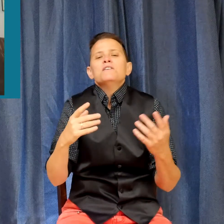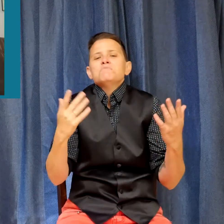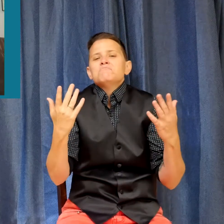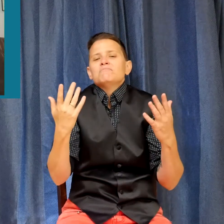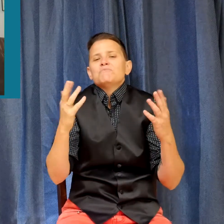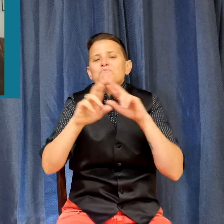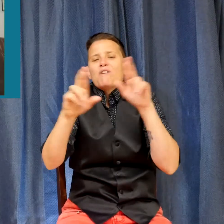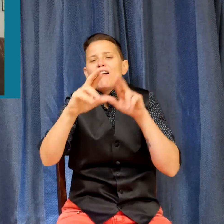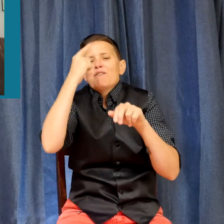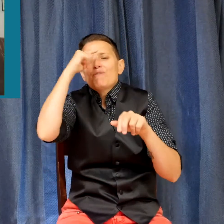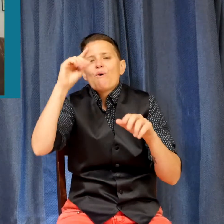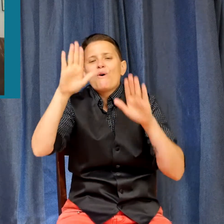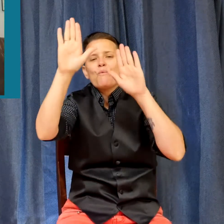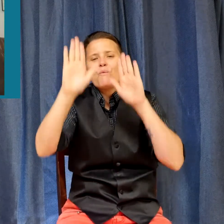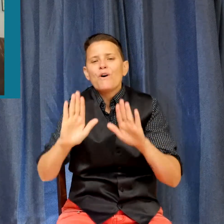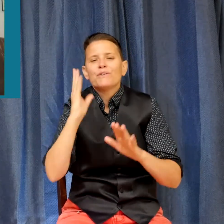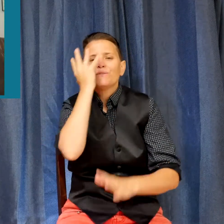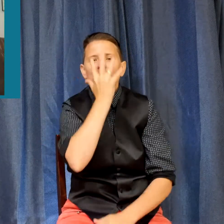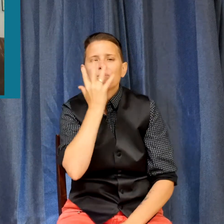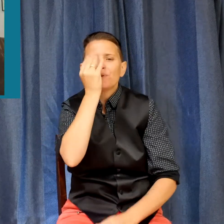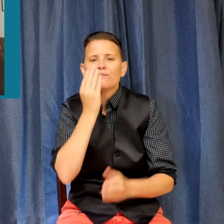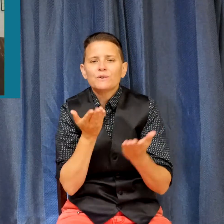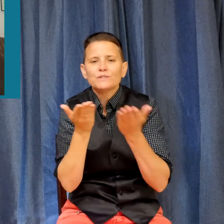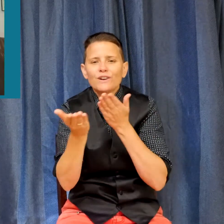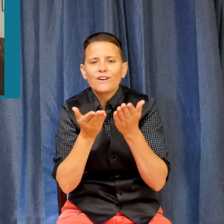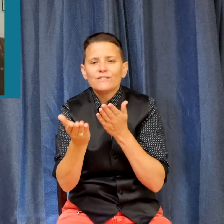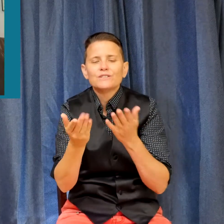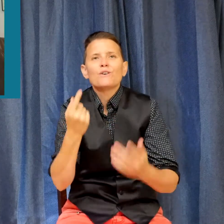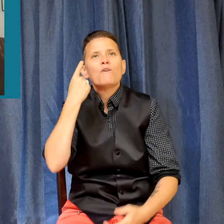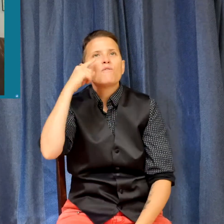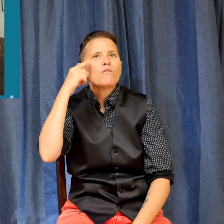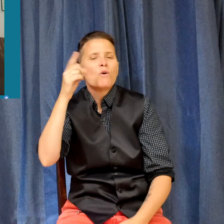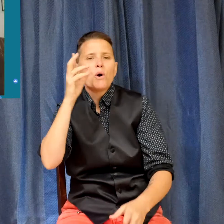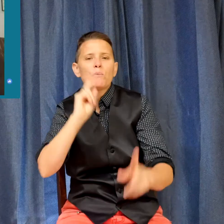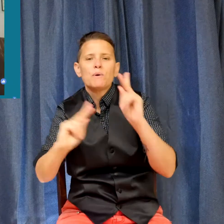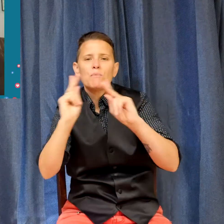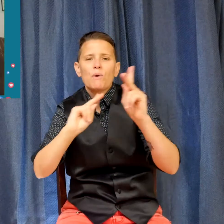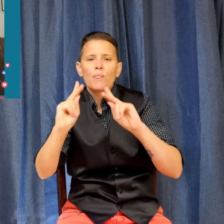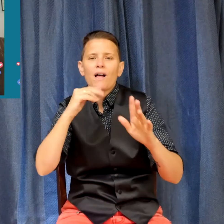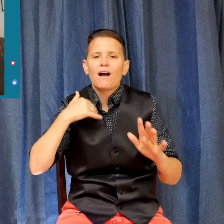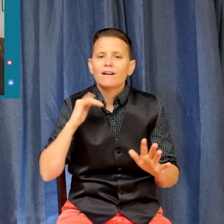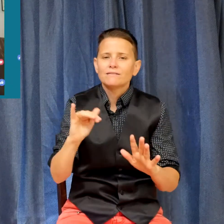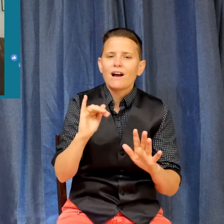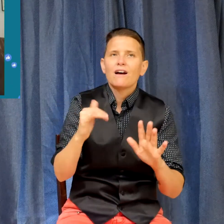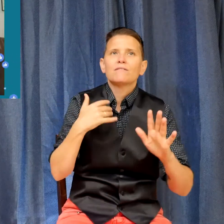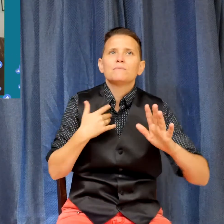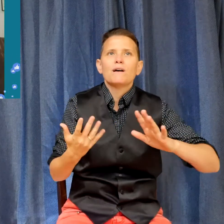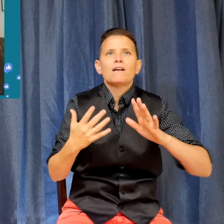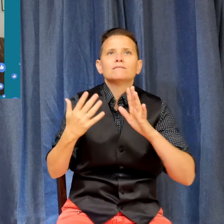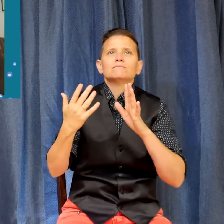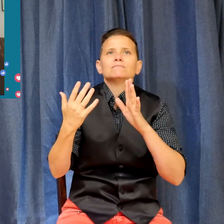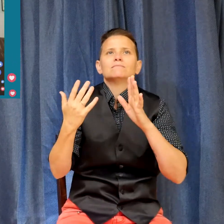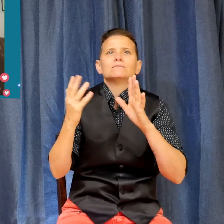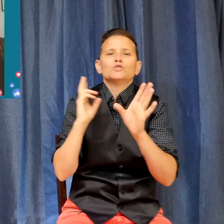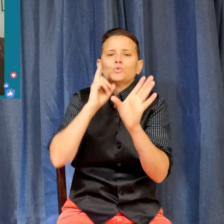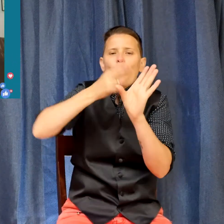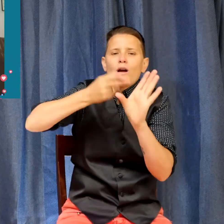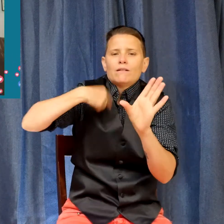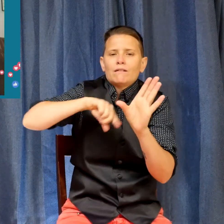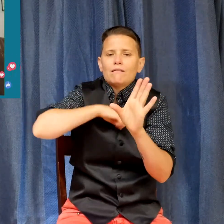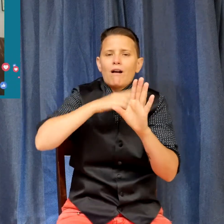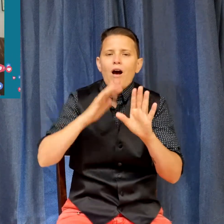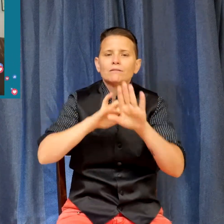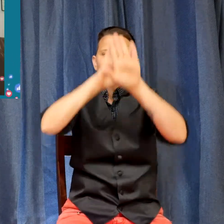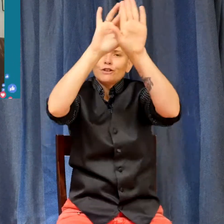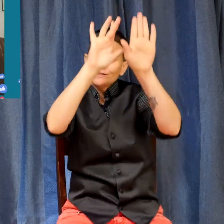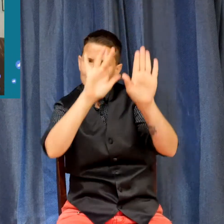roll and have another wonderful service with you. And thank you for those of you that have been tuning in every Sunday. Thank you for